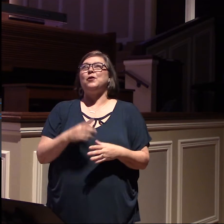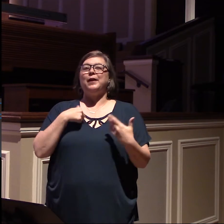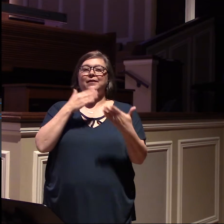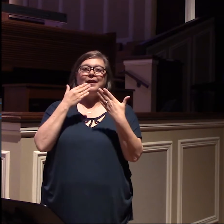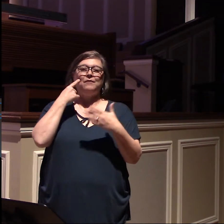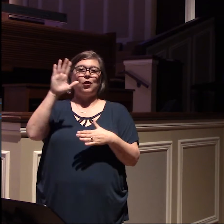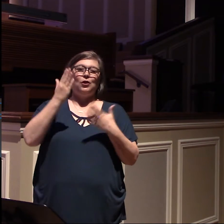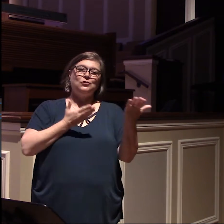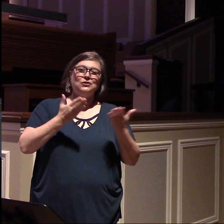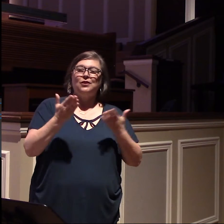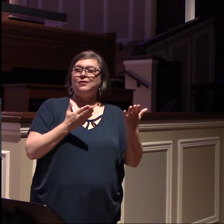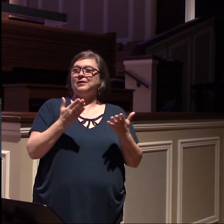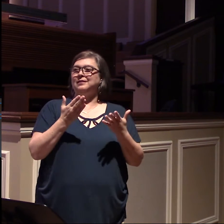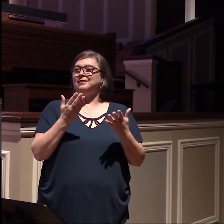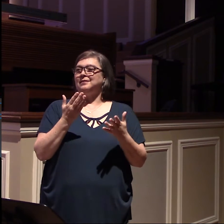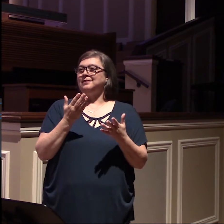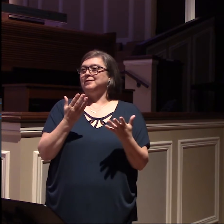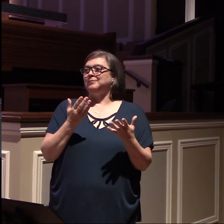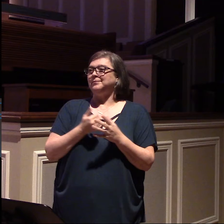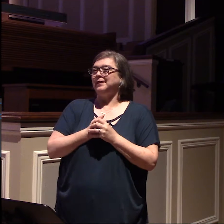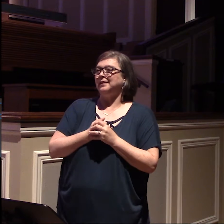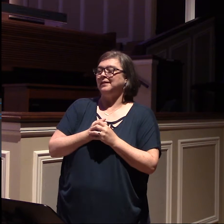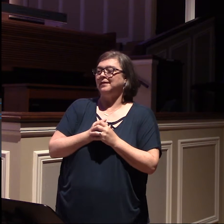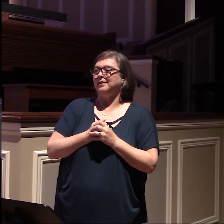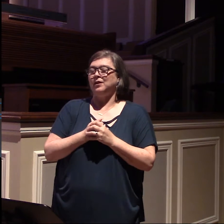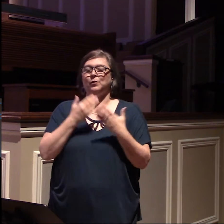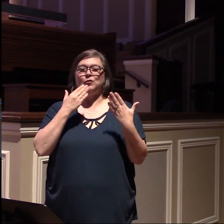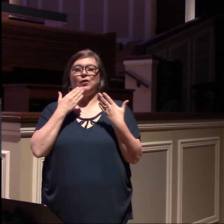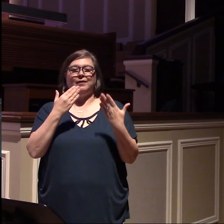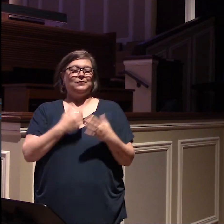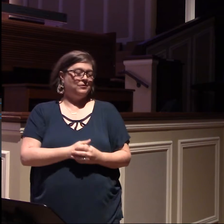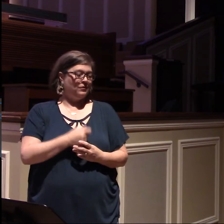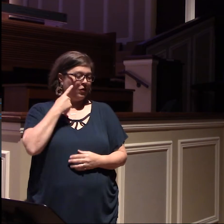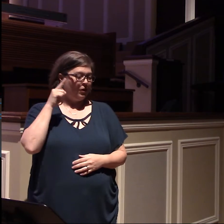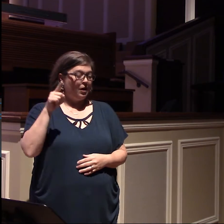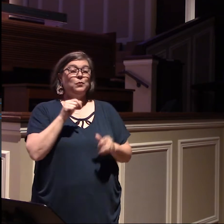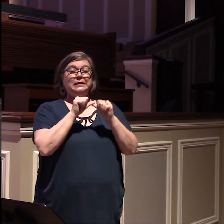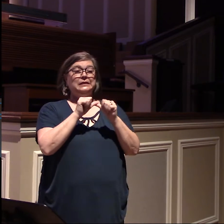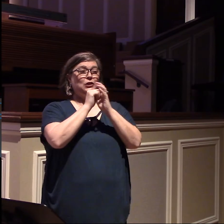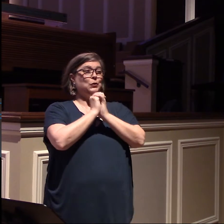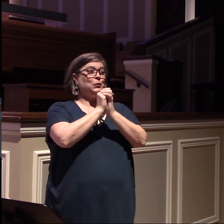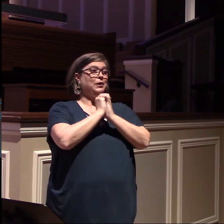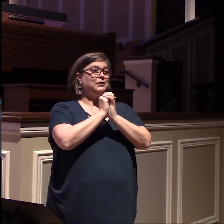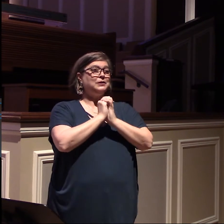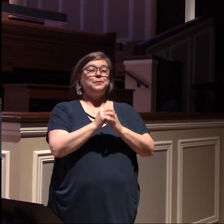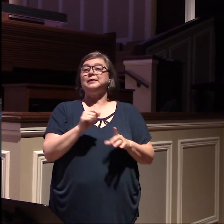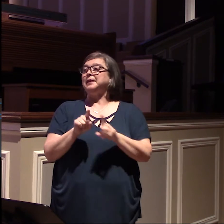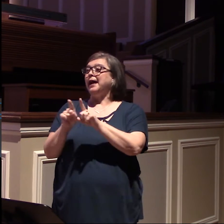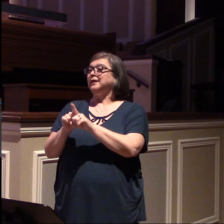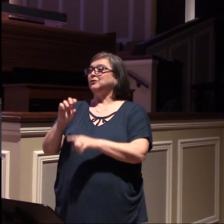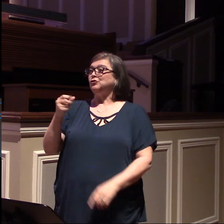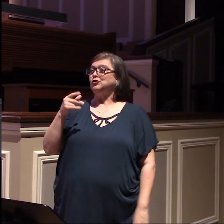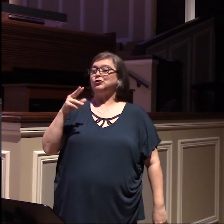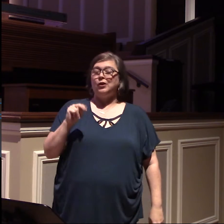to come to work on her birthday. I mean, I think that's always a great thing. So we're just going to continue just to worship. And as Sean said, we're just going to